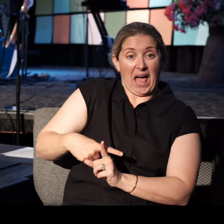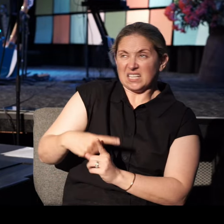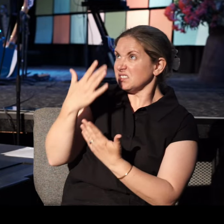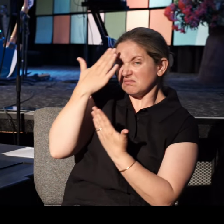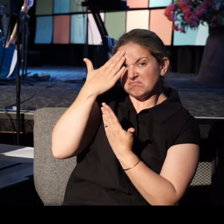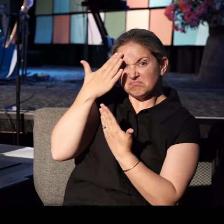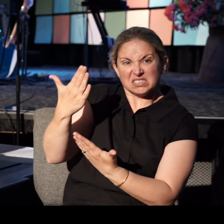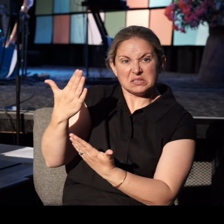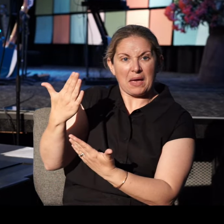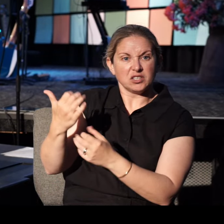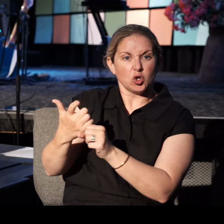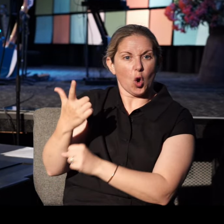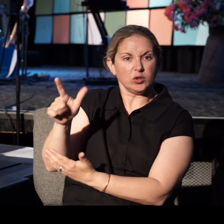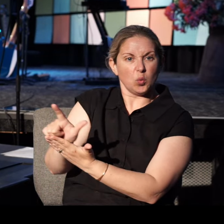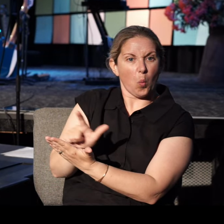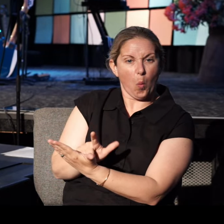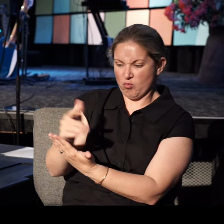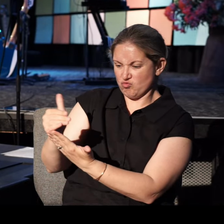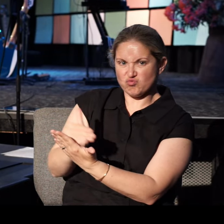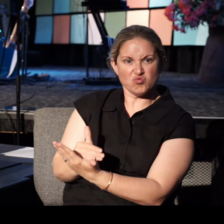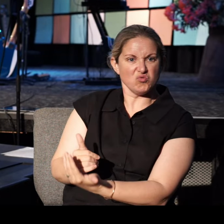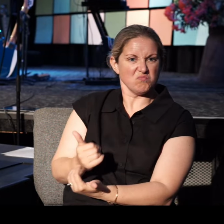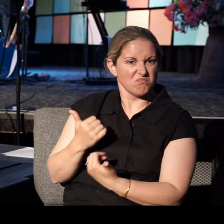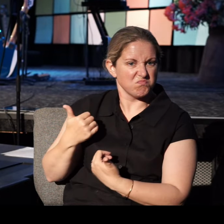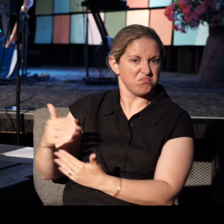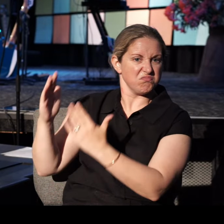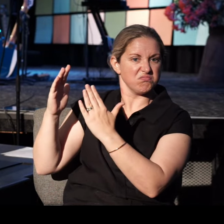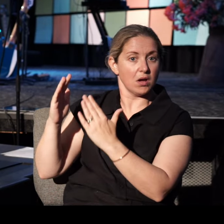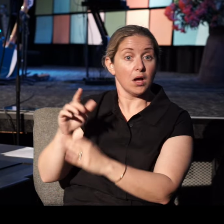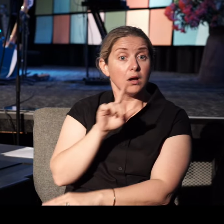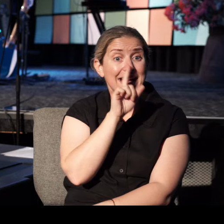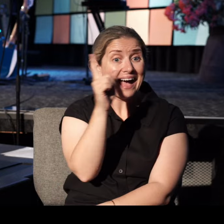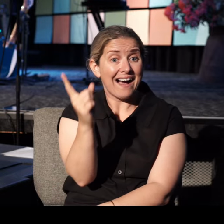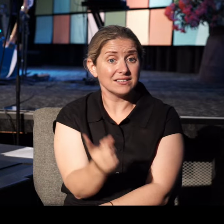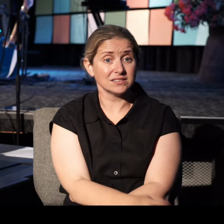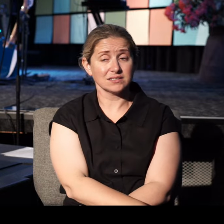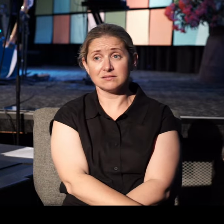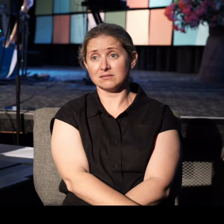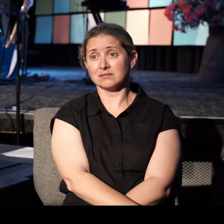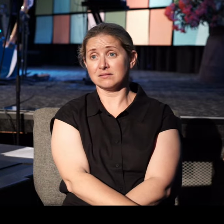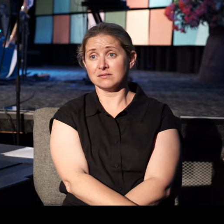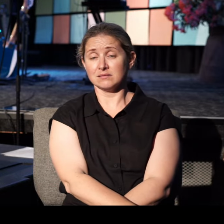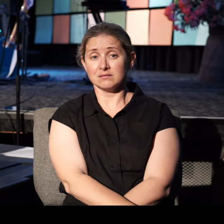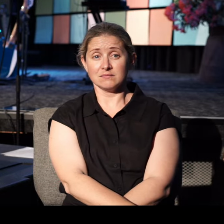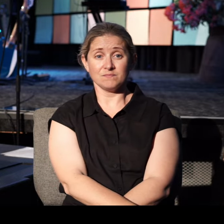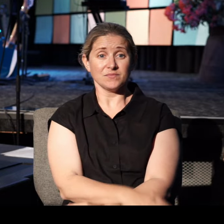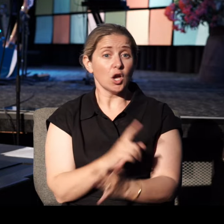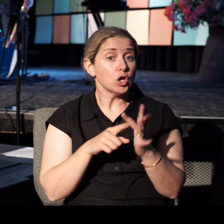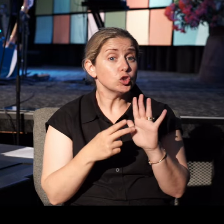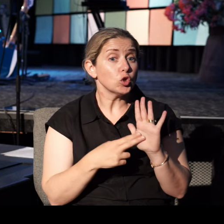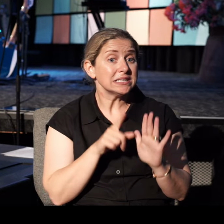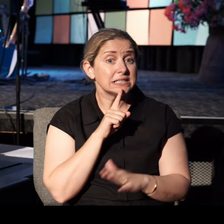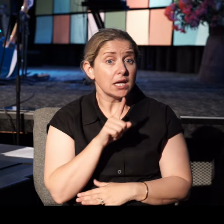rule, lawless. He's not saying any act of sin proves you're not in the